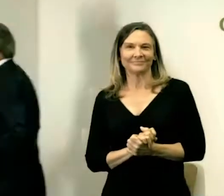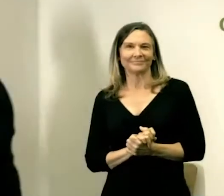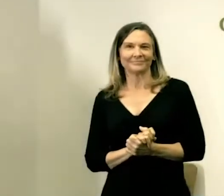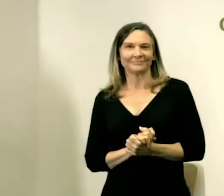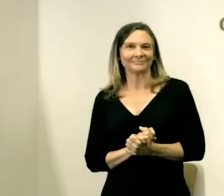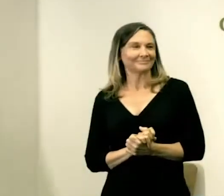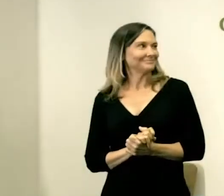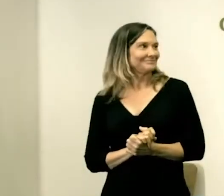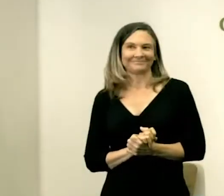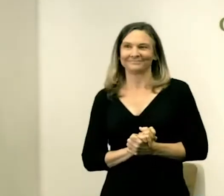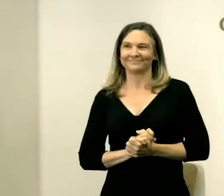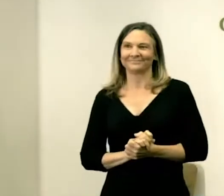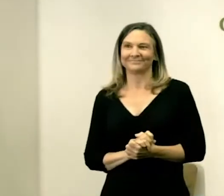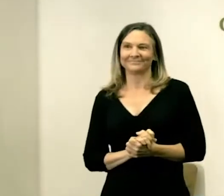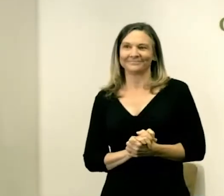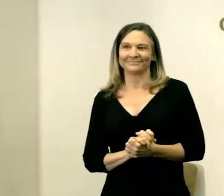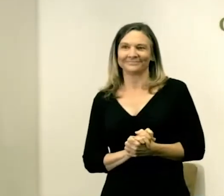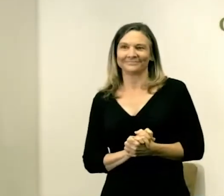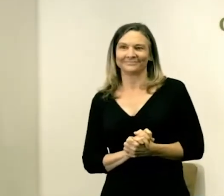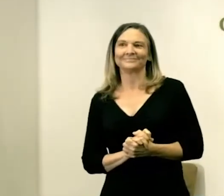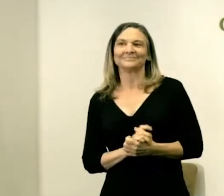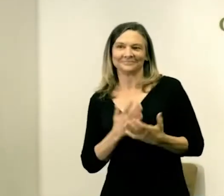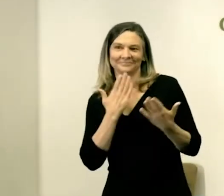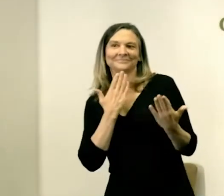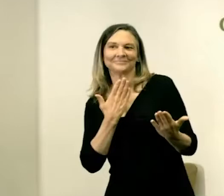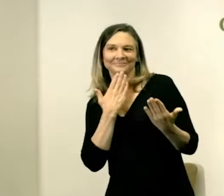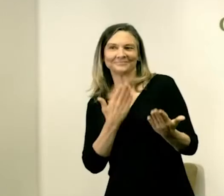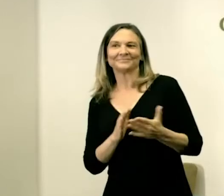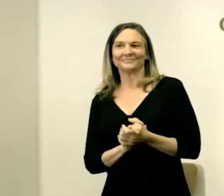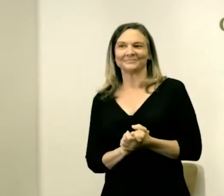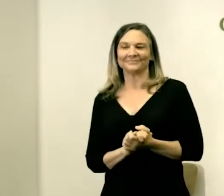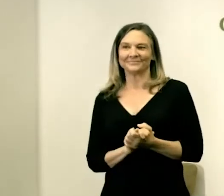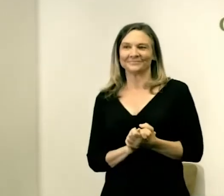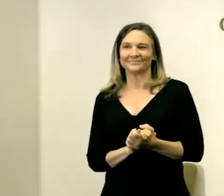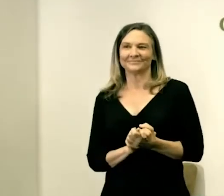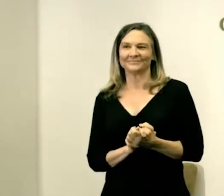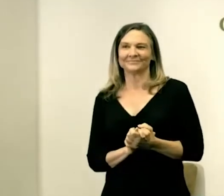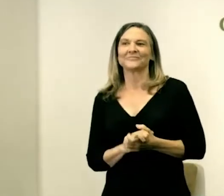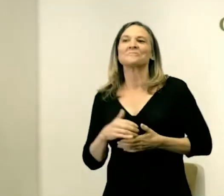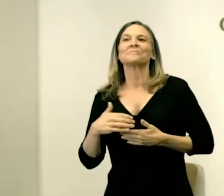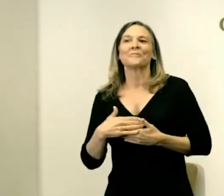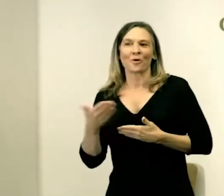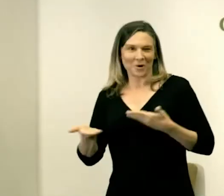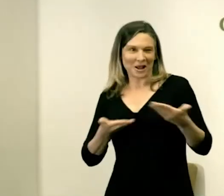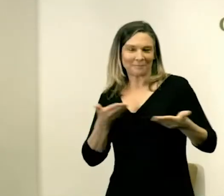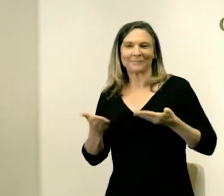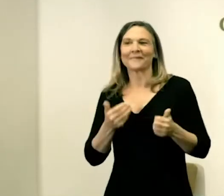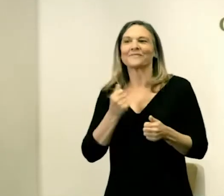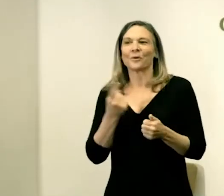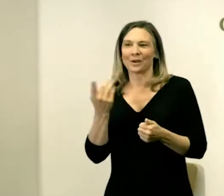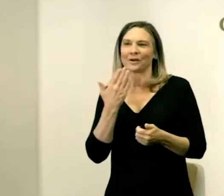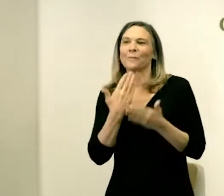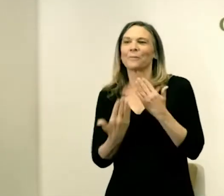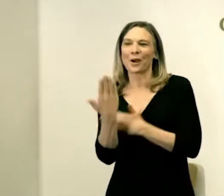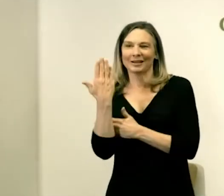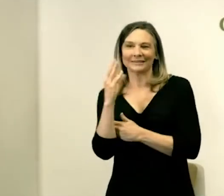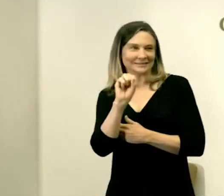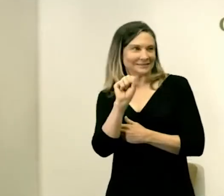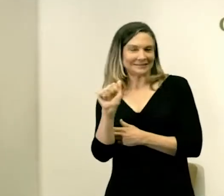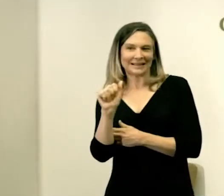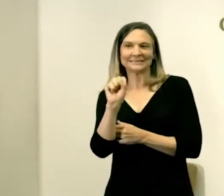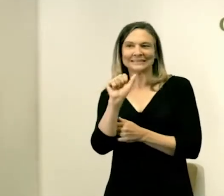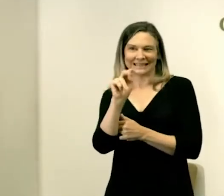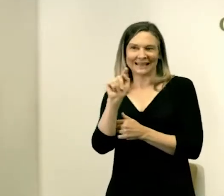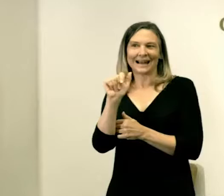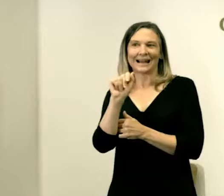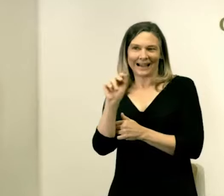Muchas gracias, Castulo. Welcome, everybody. Good morning and welcome to Santa Ana. Governor,